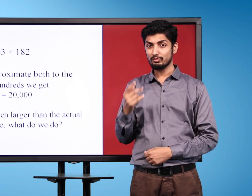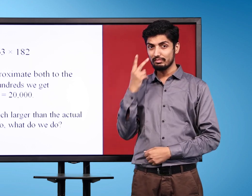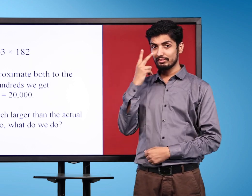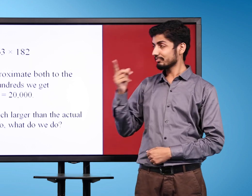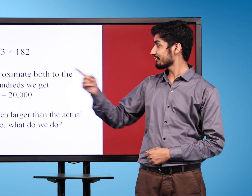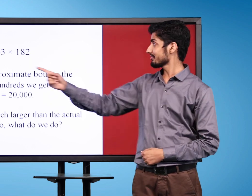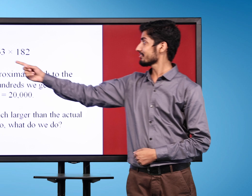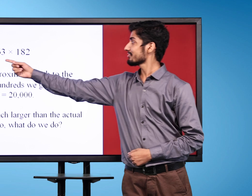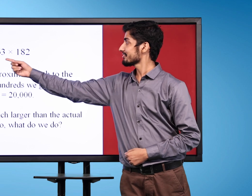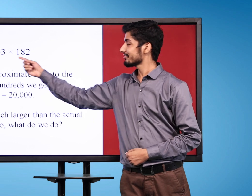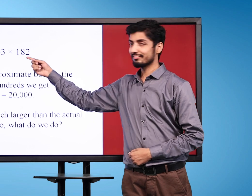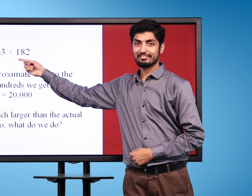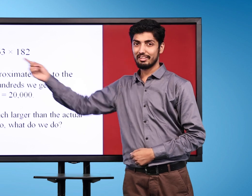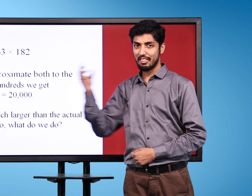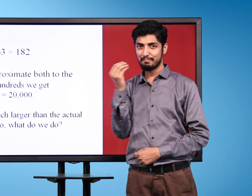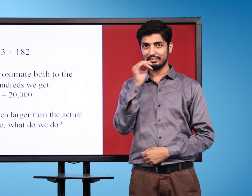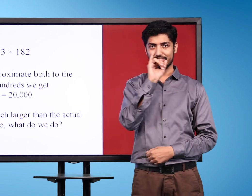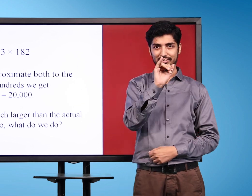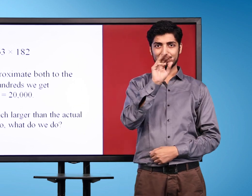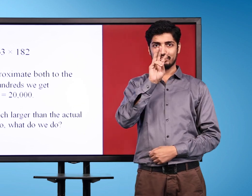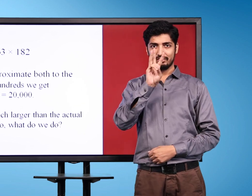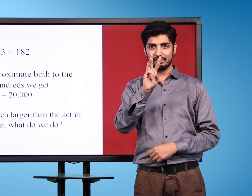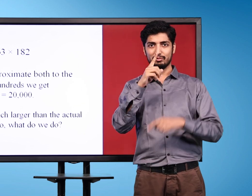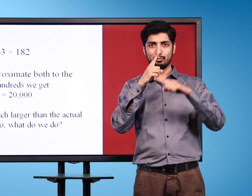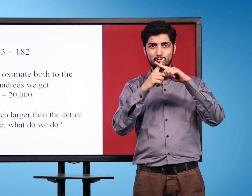Look at 63 multiplied by 182.